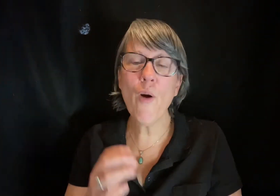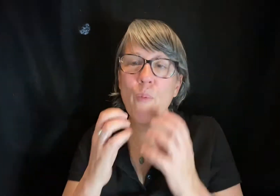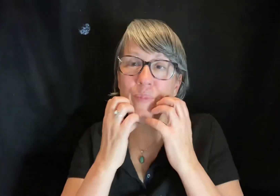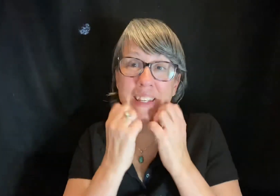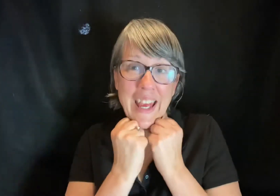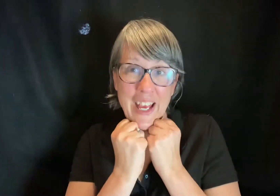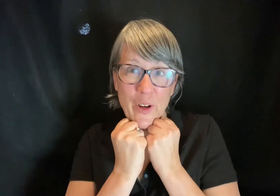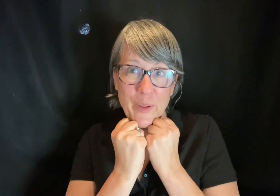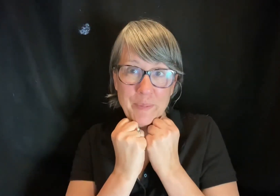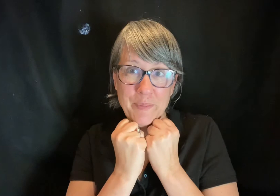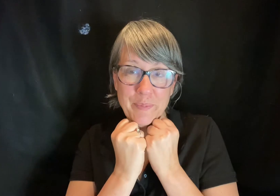Care.